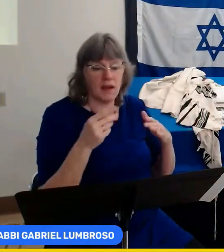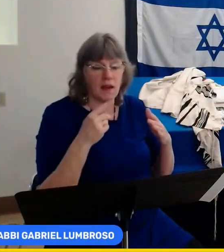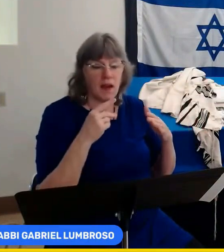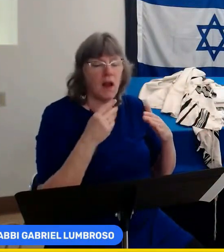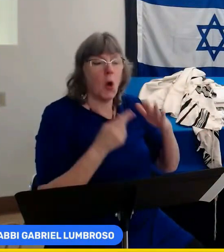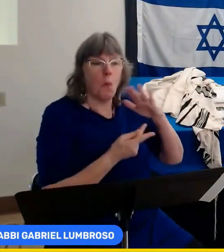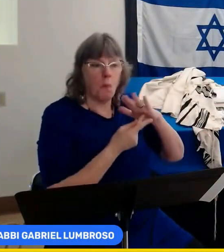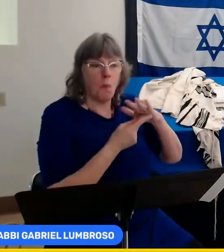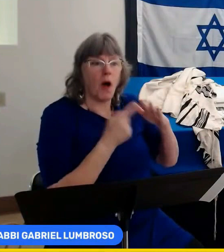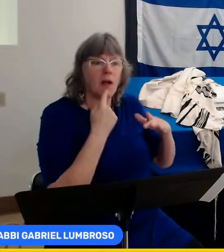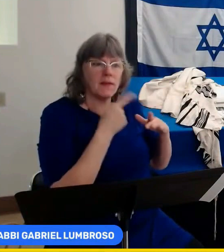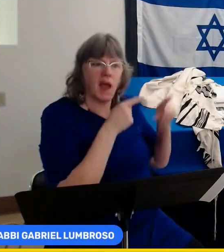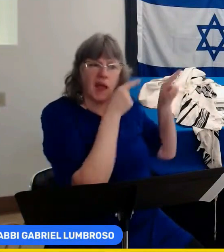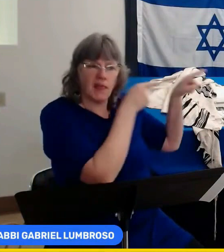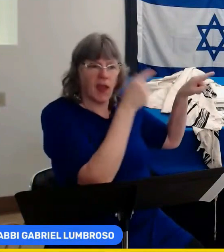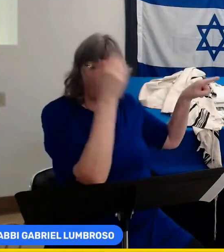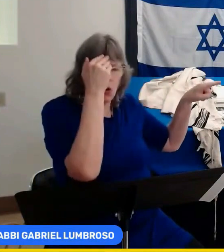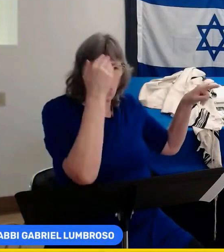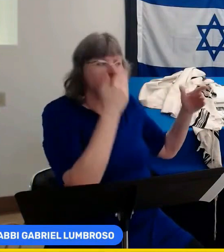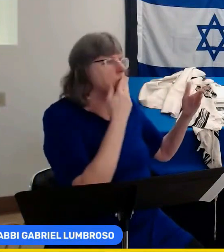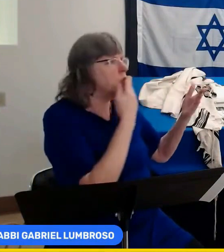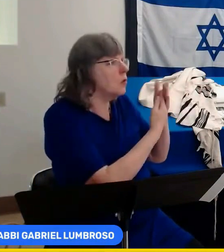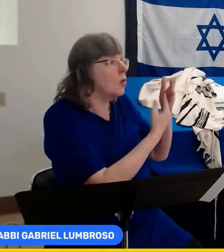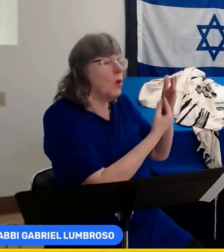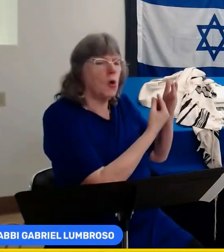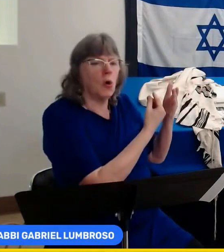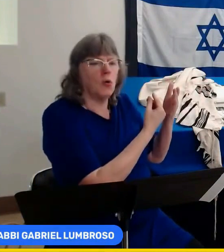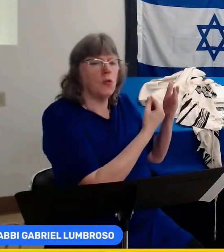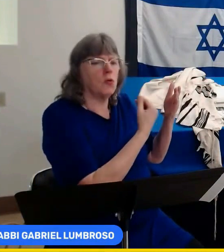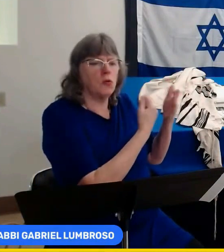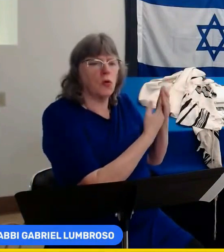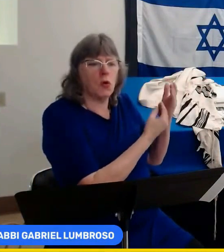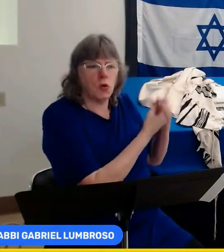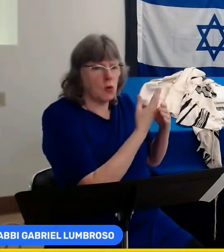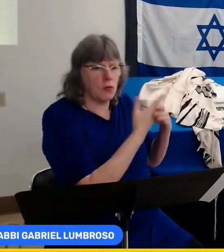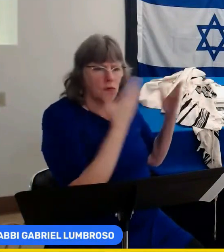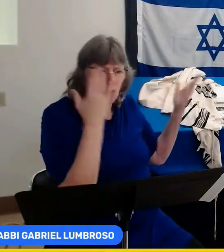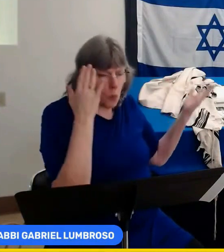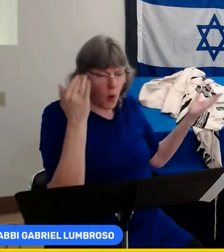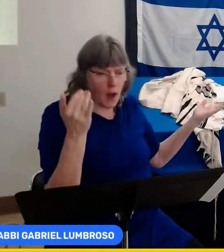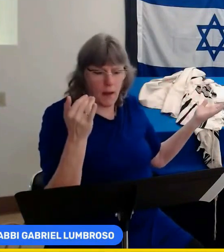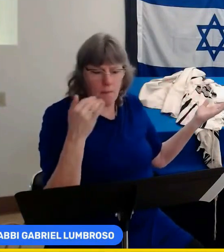What does it mean? First of all, I never read